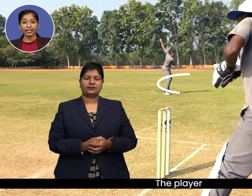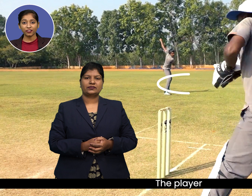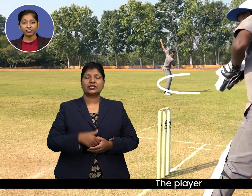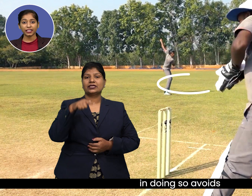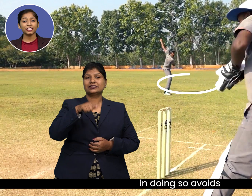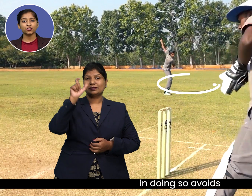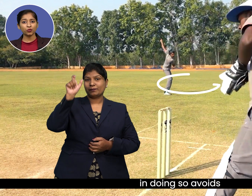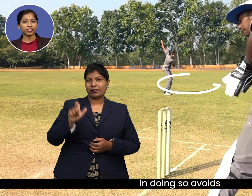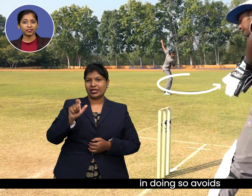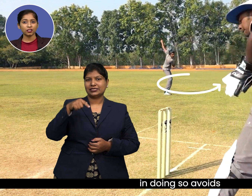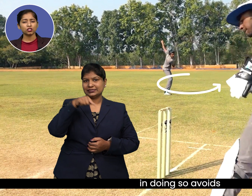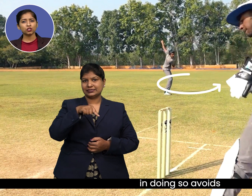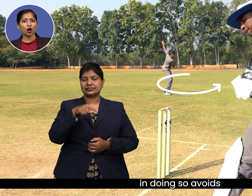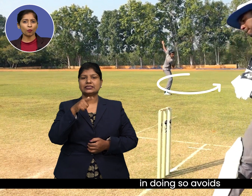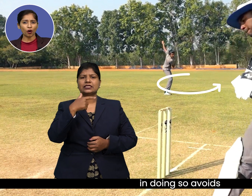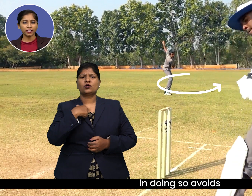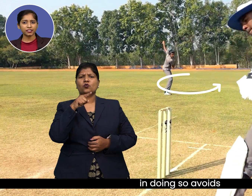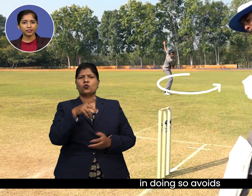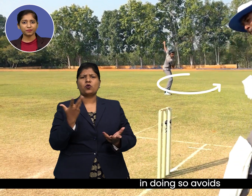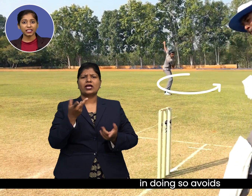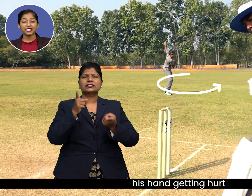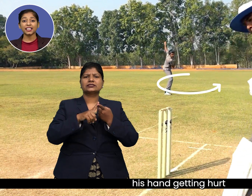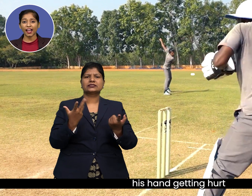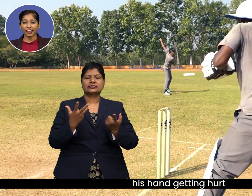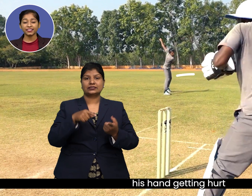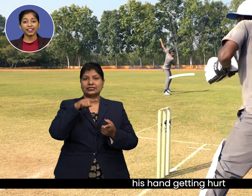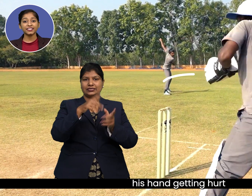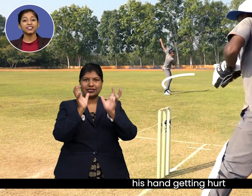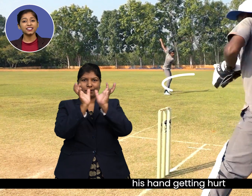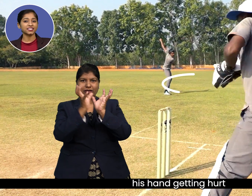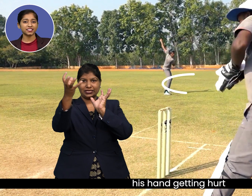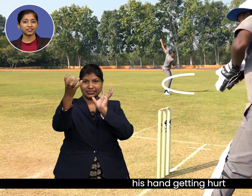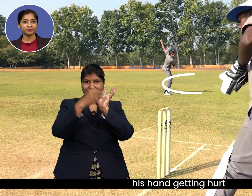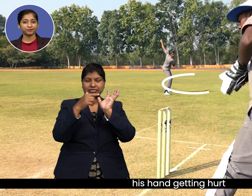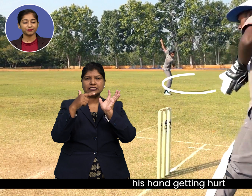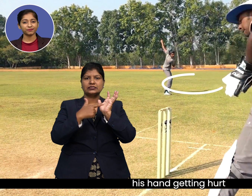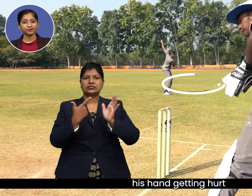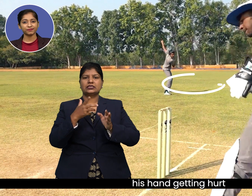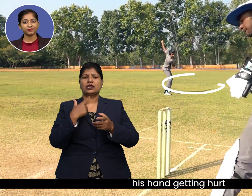The player, in doing so, avoids his hand getting hurt.